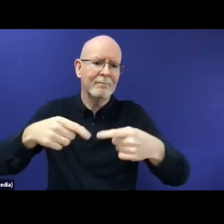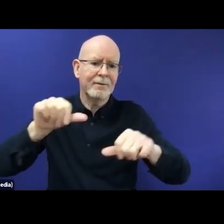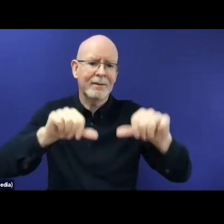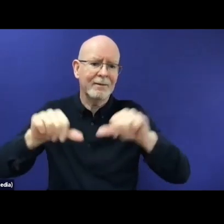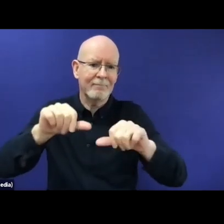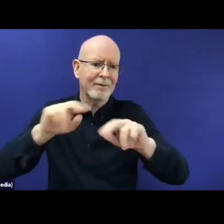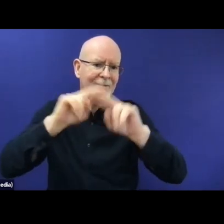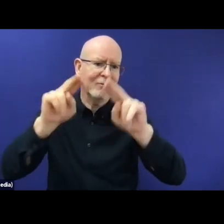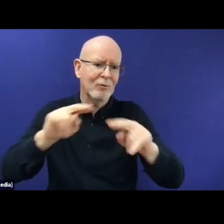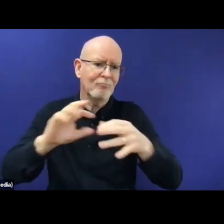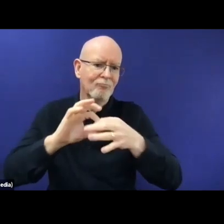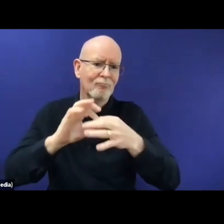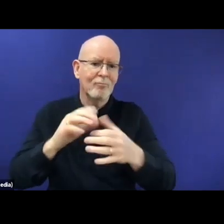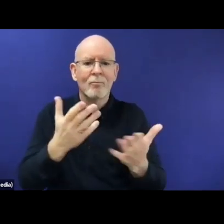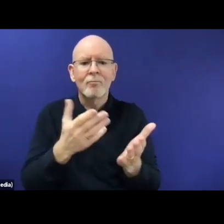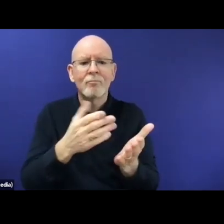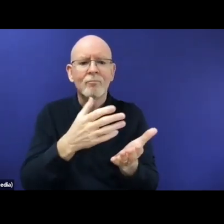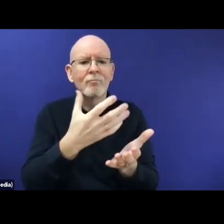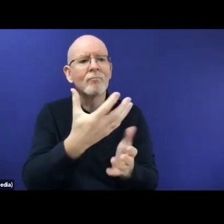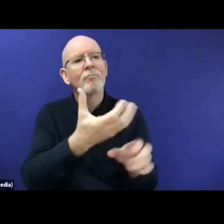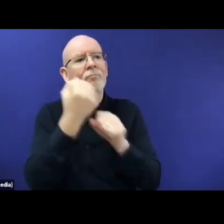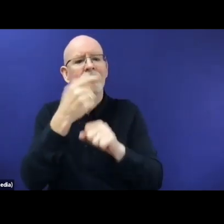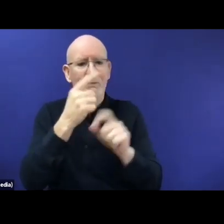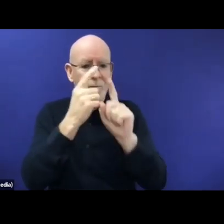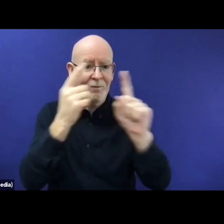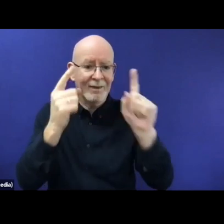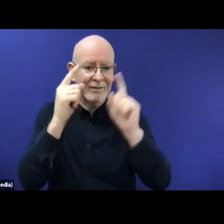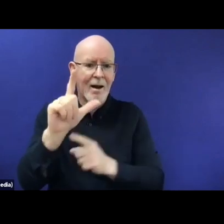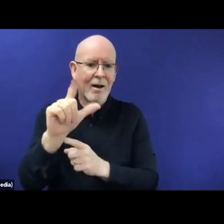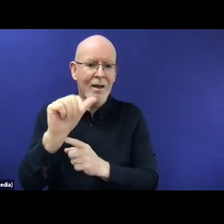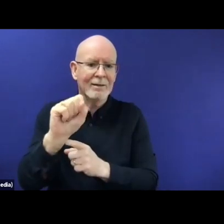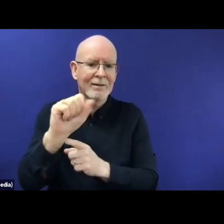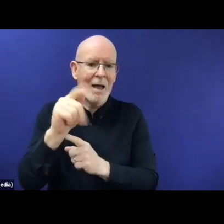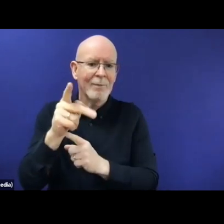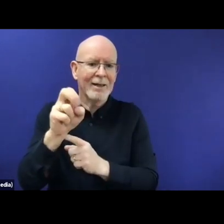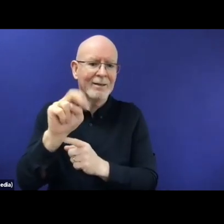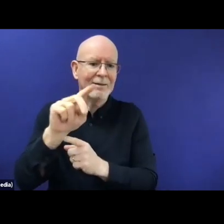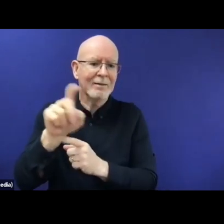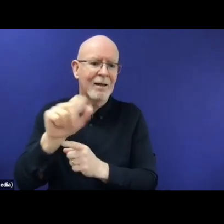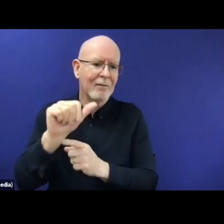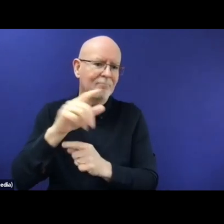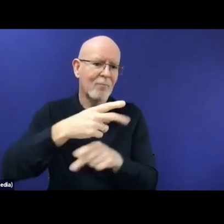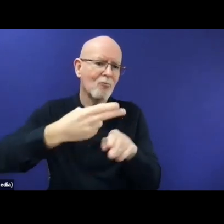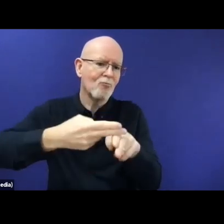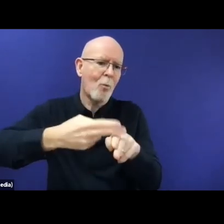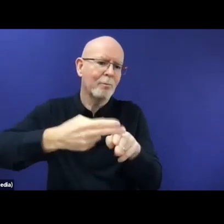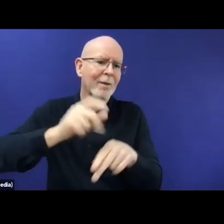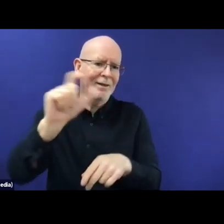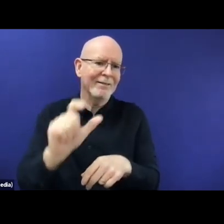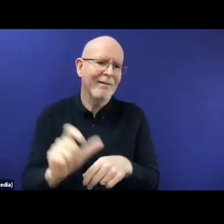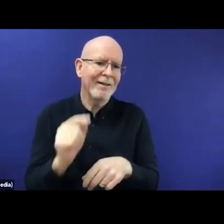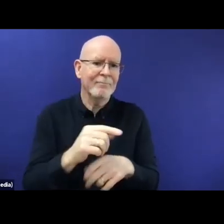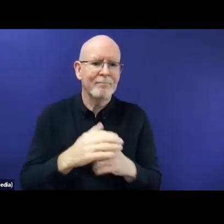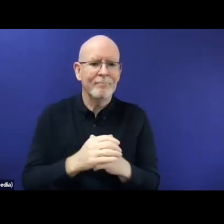Iran. Dr. Shaheed is a member of the Advisory Committee on Interfaith Dialogue at the UN Office on Genocide Prevention